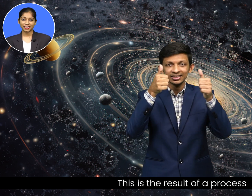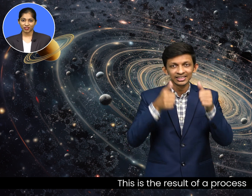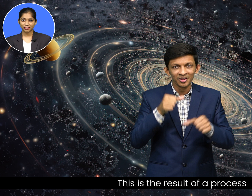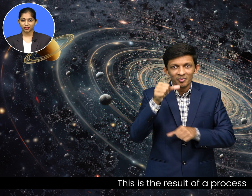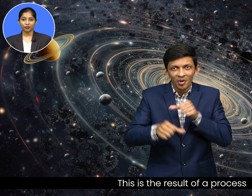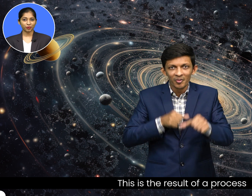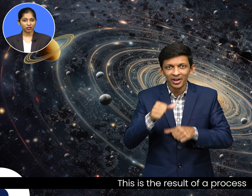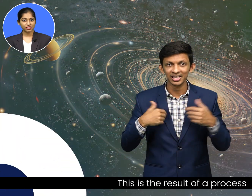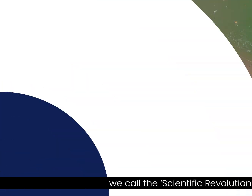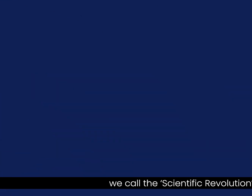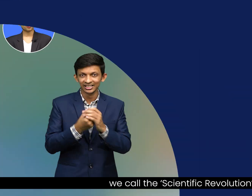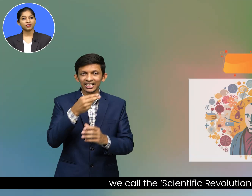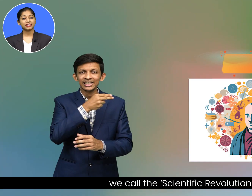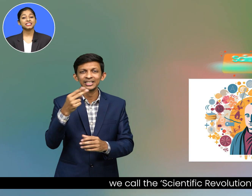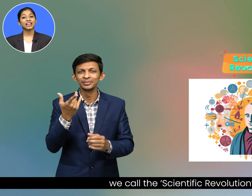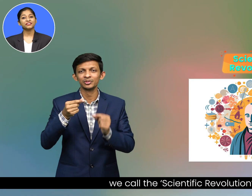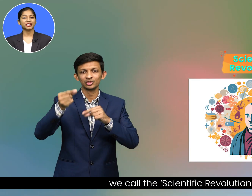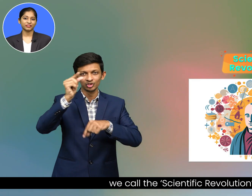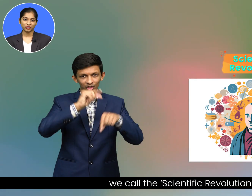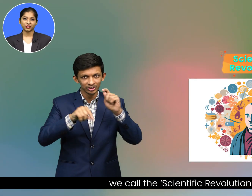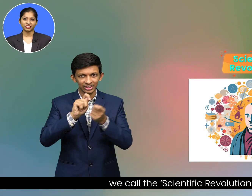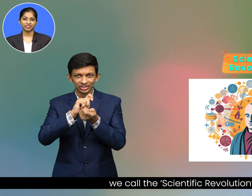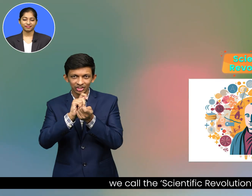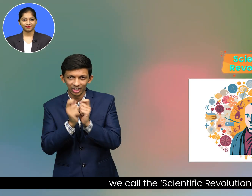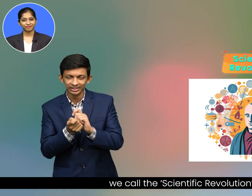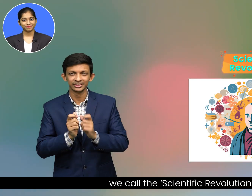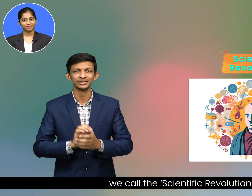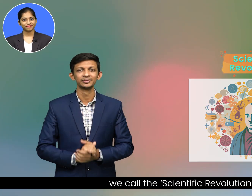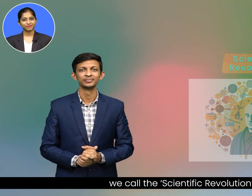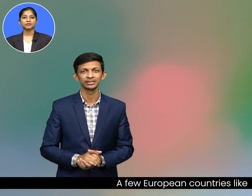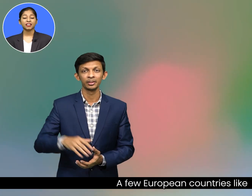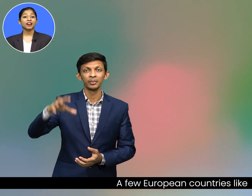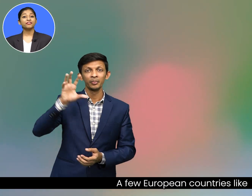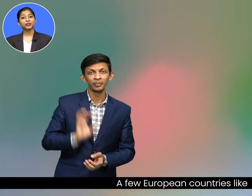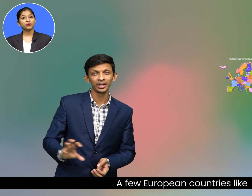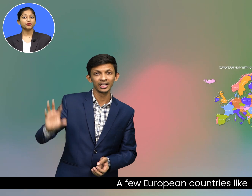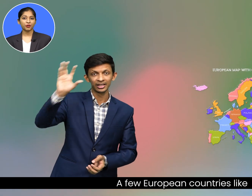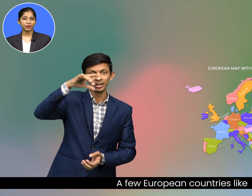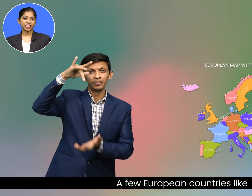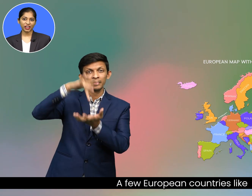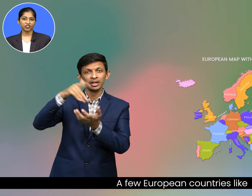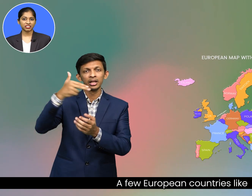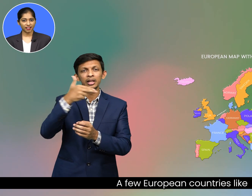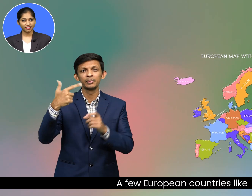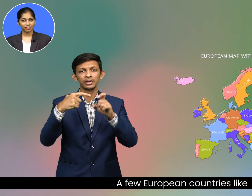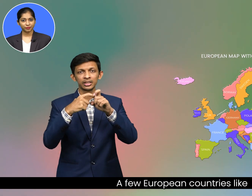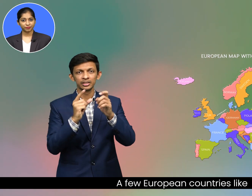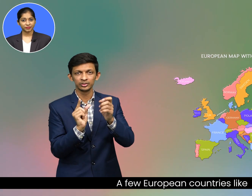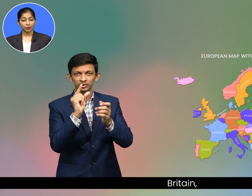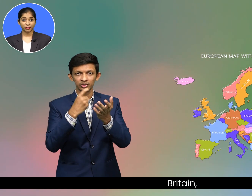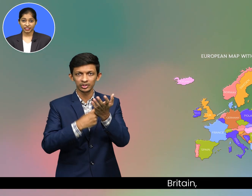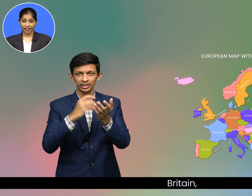This is the result of a process we call the scientific revolution. A few European countries